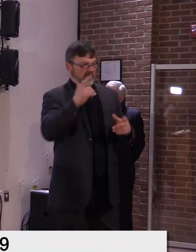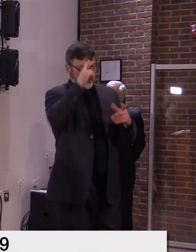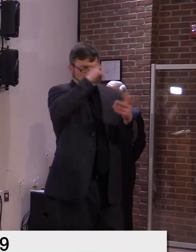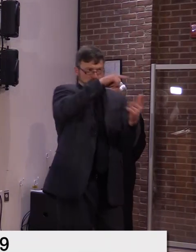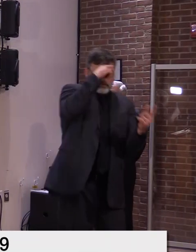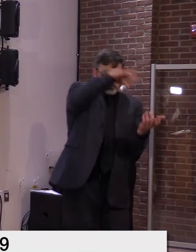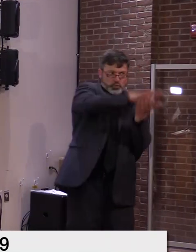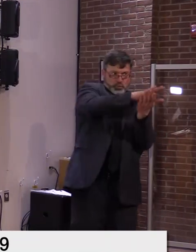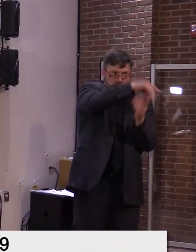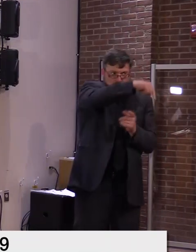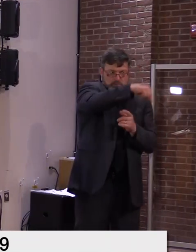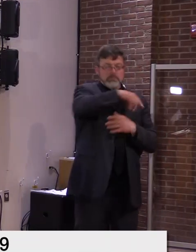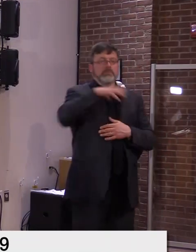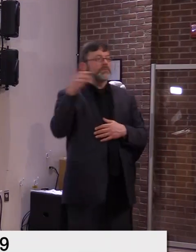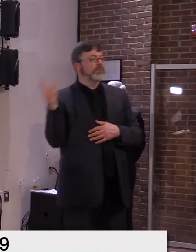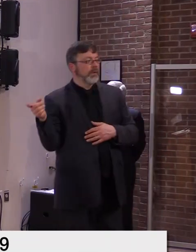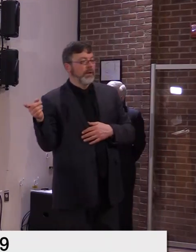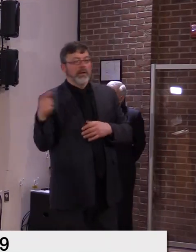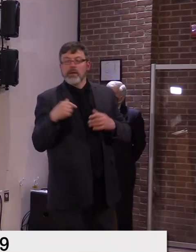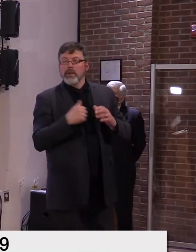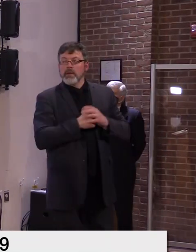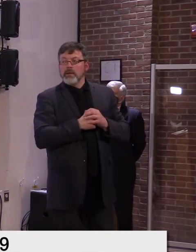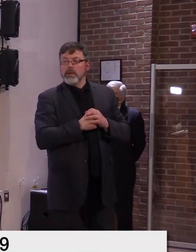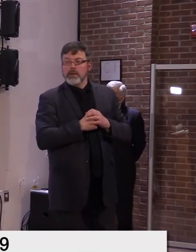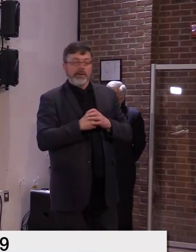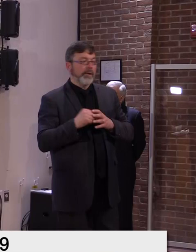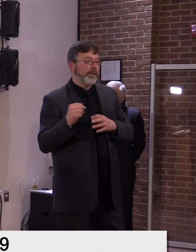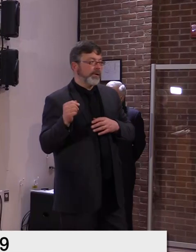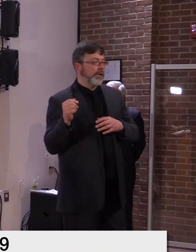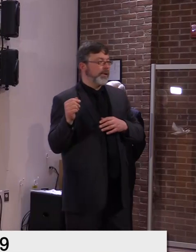Thank you, Governor. We did release